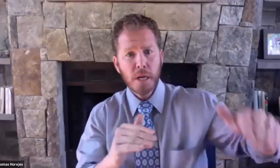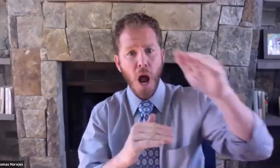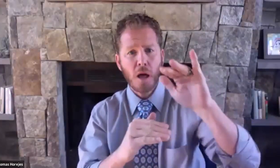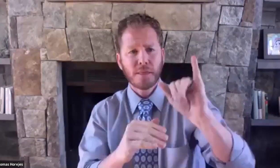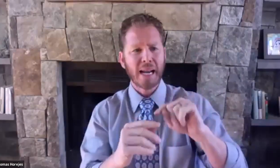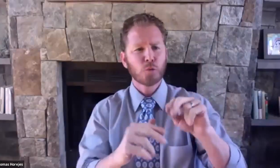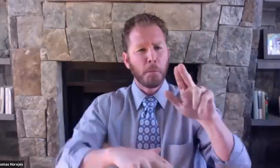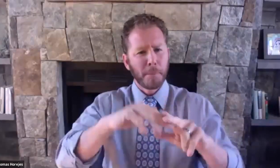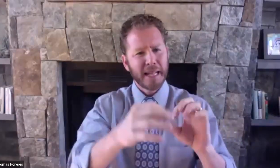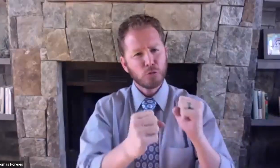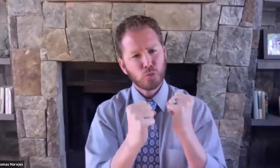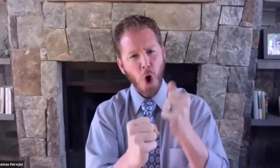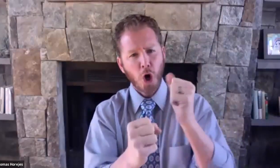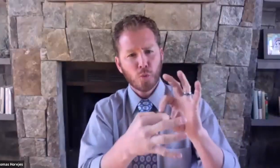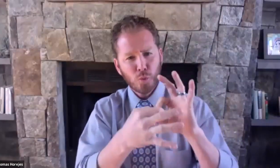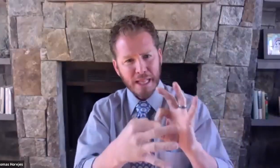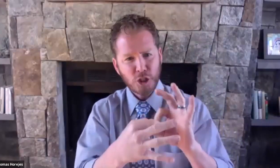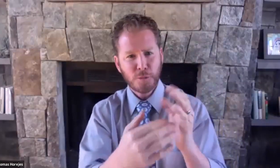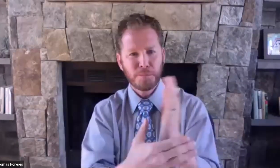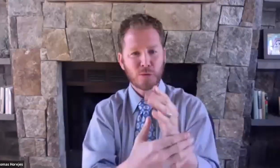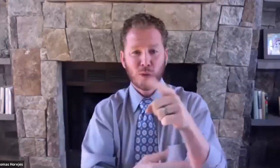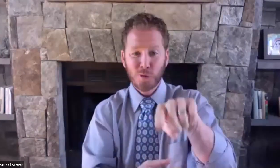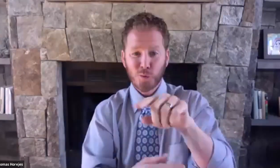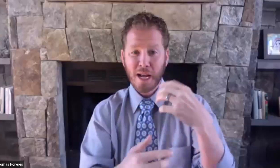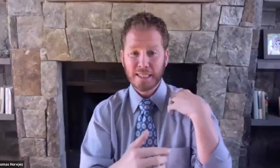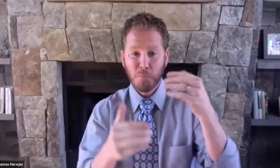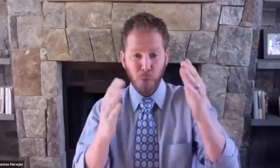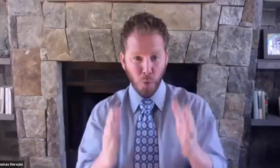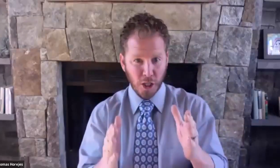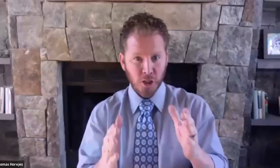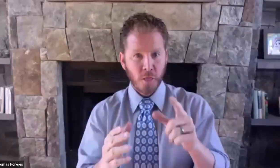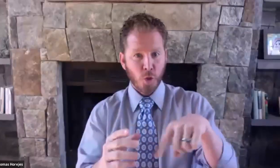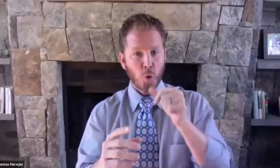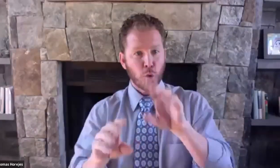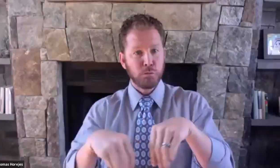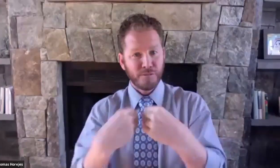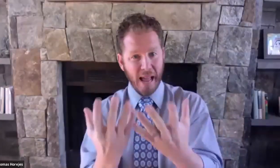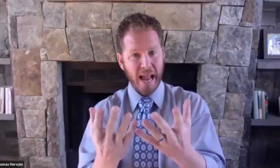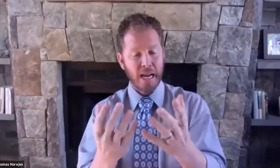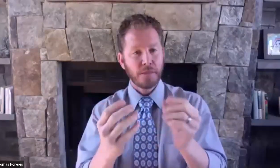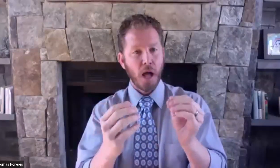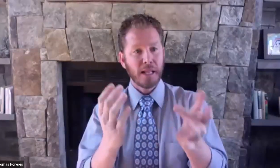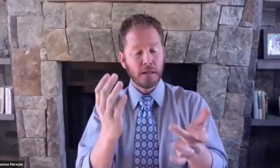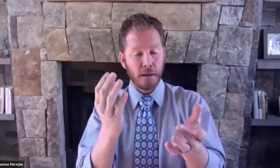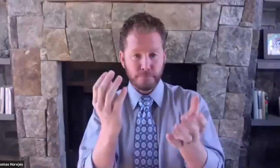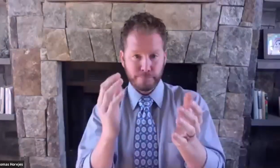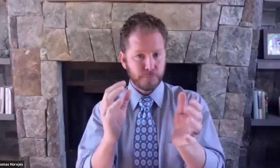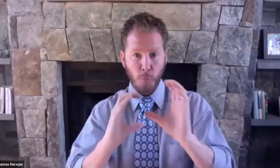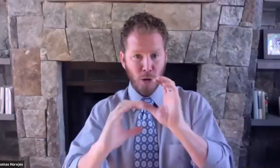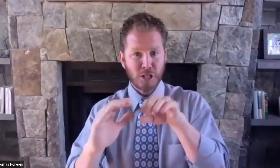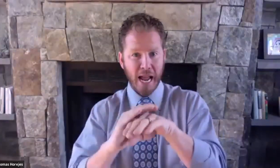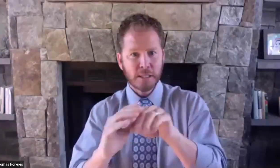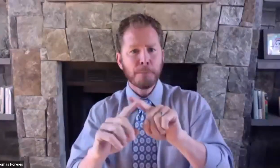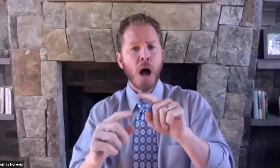what you can do to go above and beyond. And that seems to be what the request is from the audience, that you as employers are ready